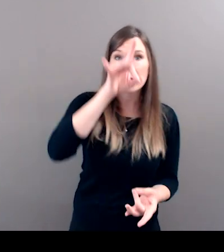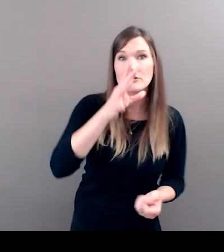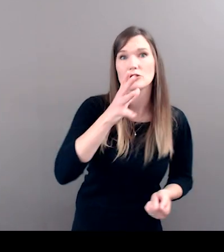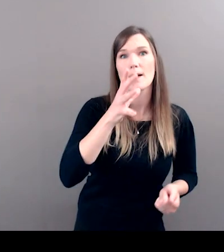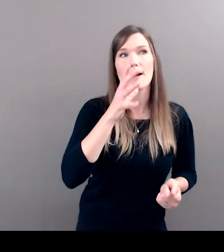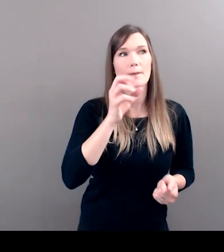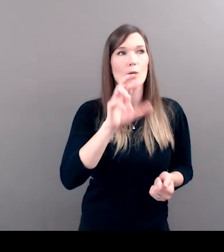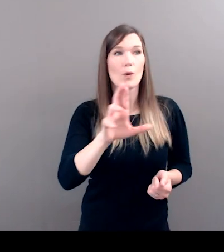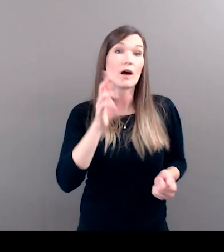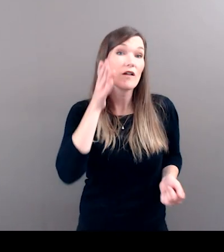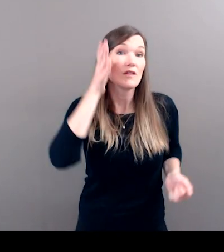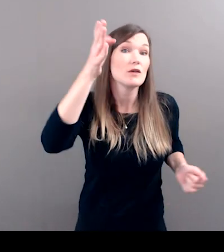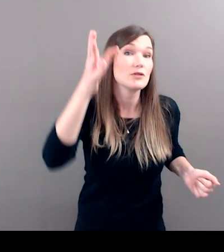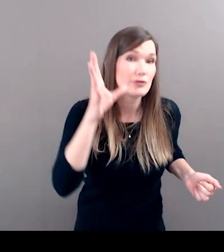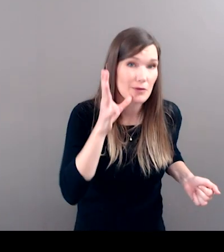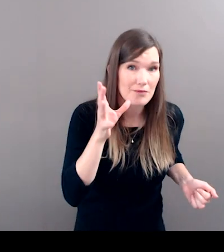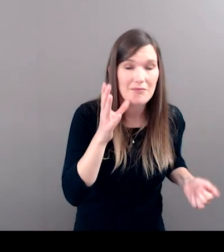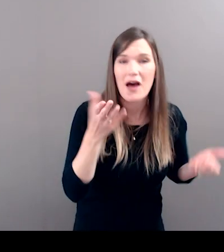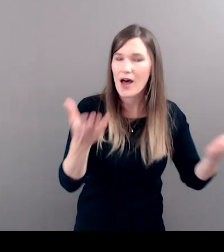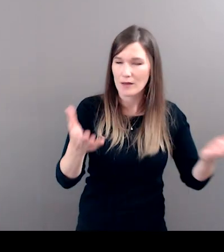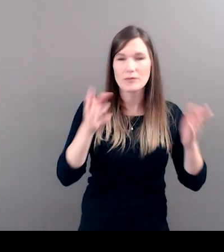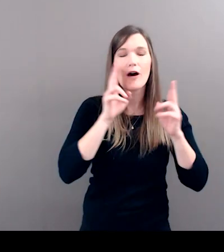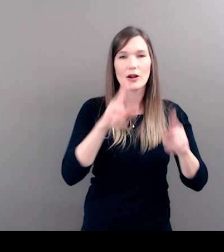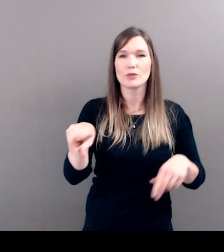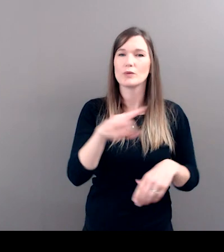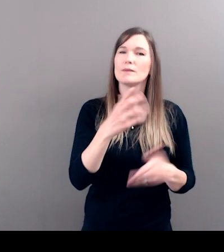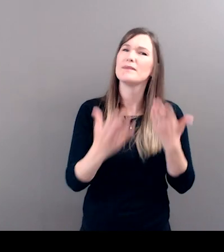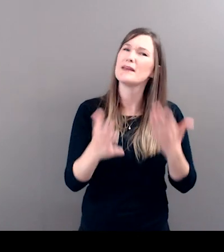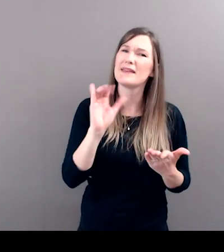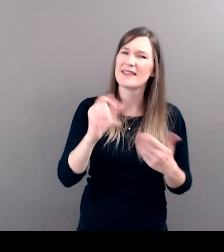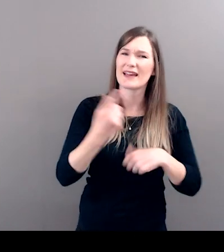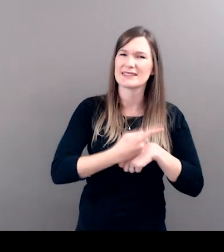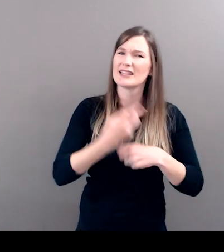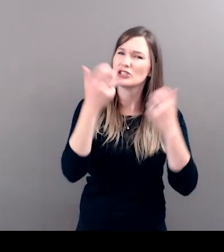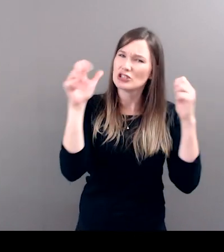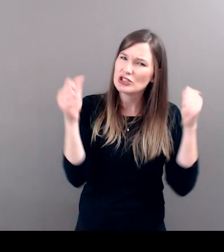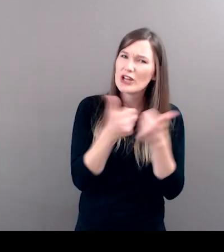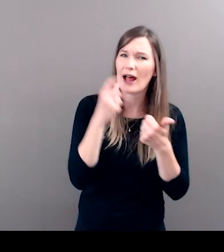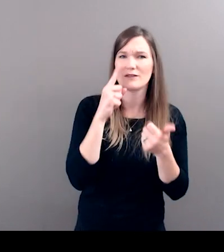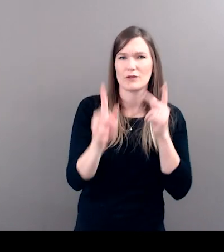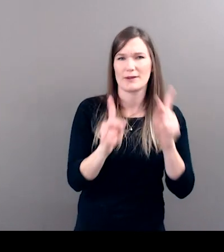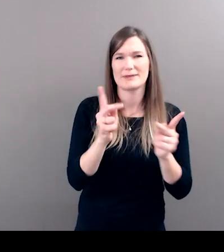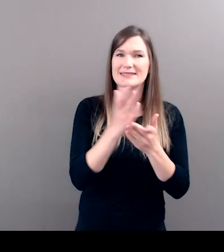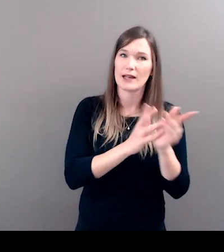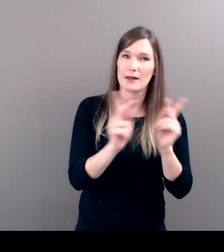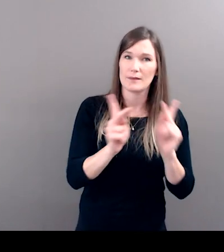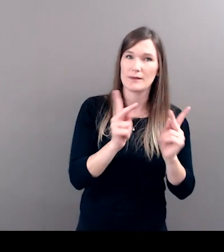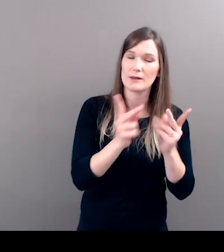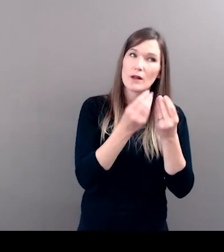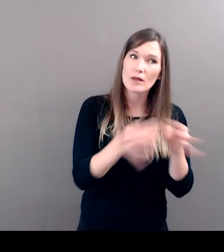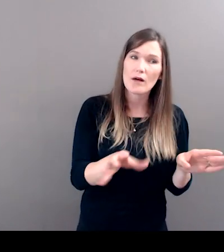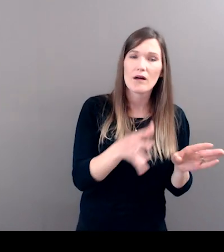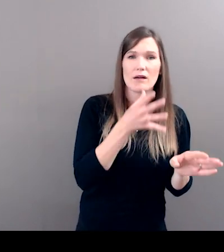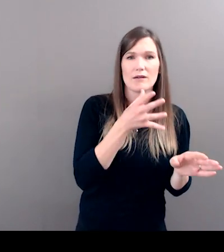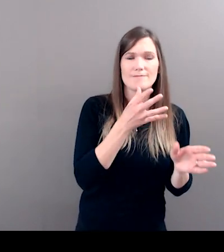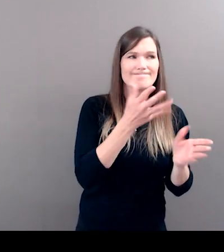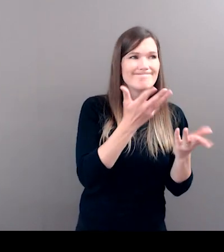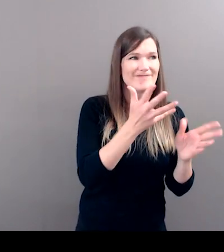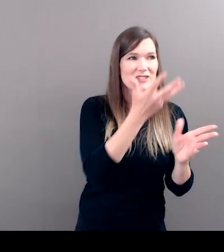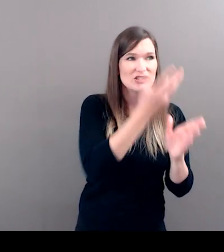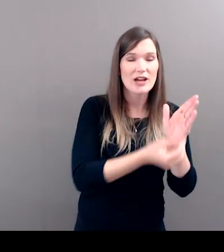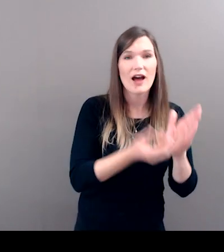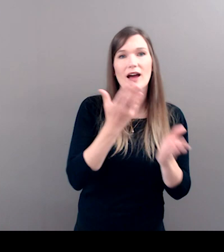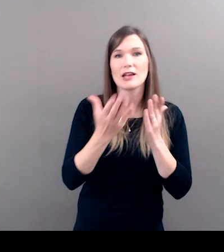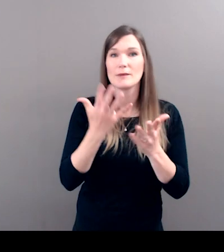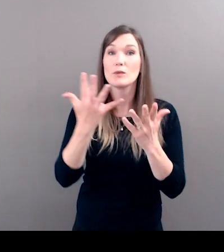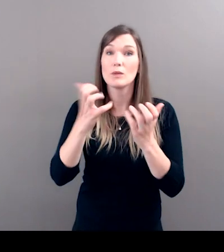day for a lot of people. Maybe you've lost your mom. Mm-hmm. Maybe God has put that desire in your heart to be a mom, but you're struggling with infertility. Mm-hmm. So we